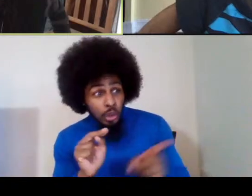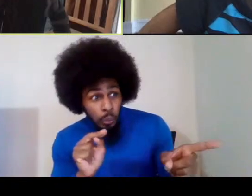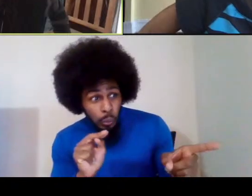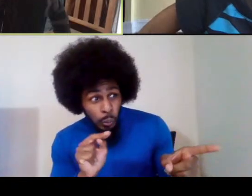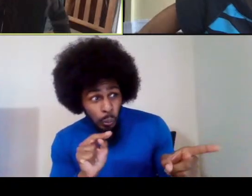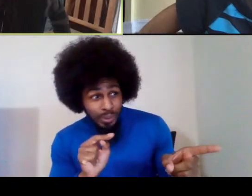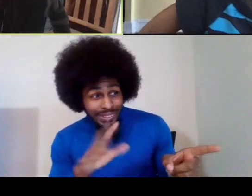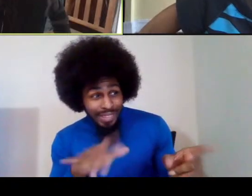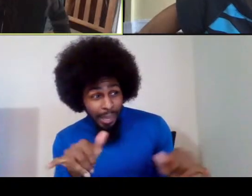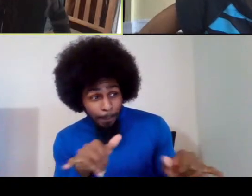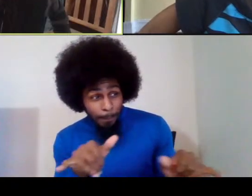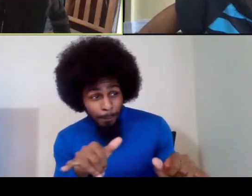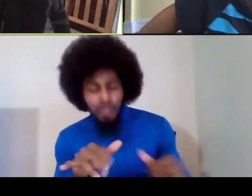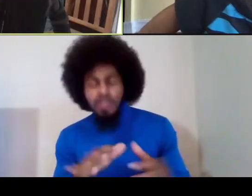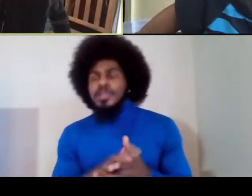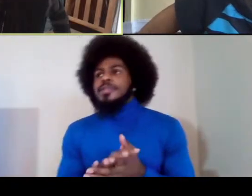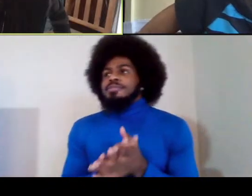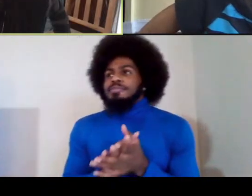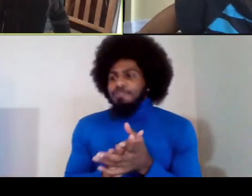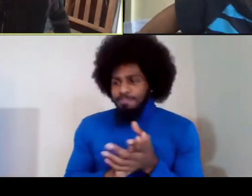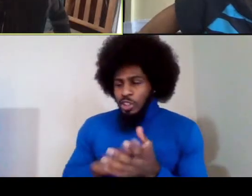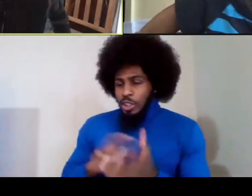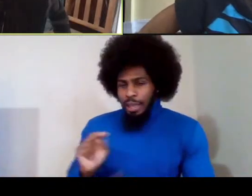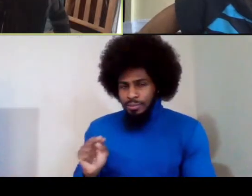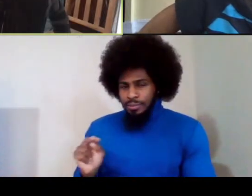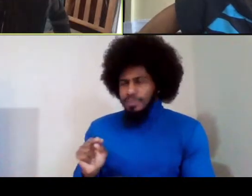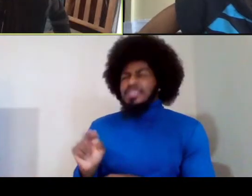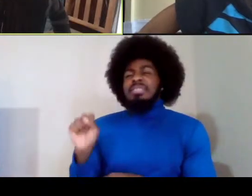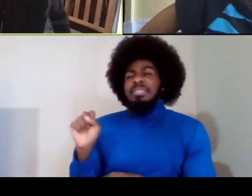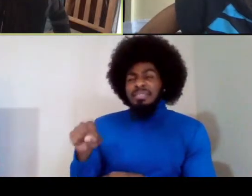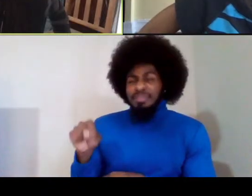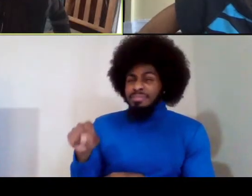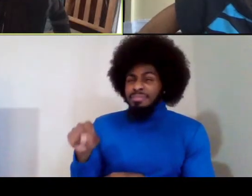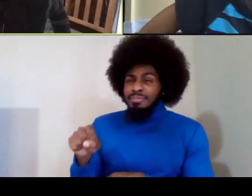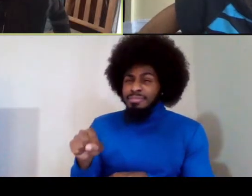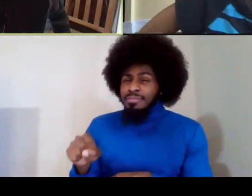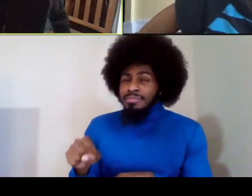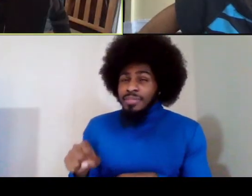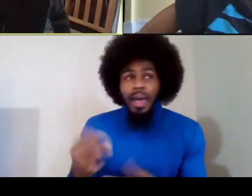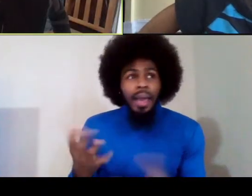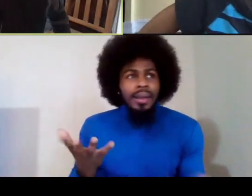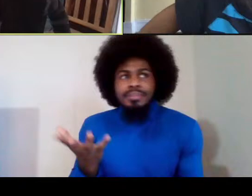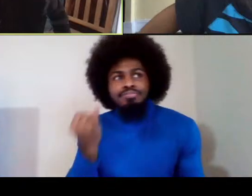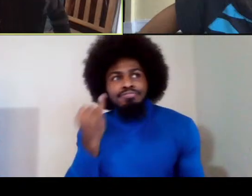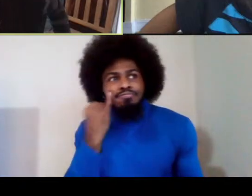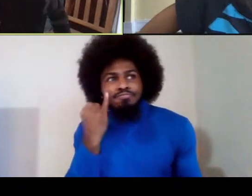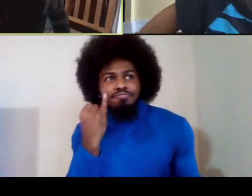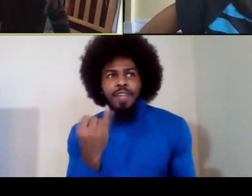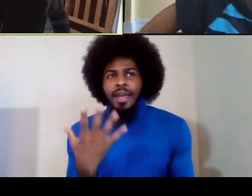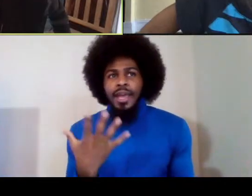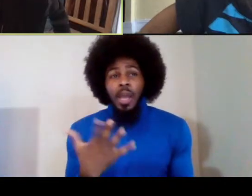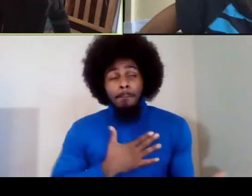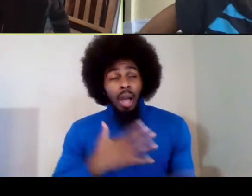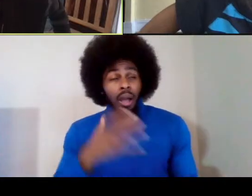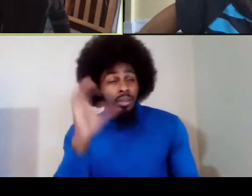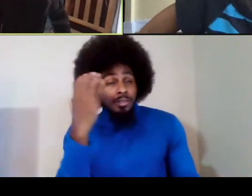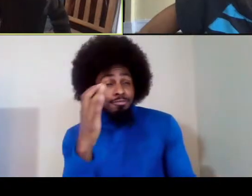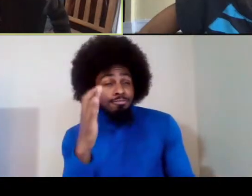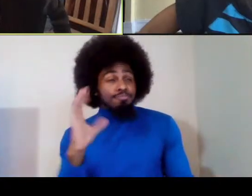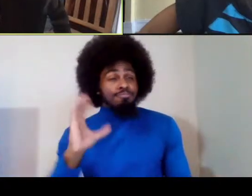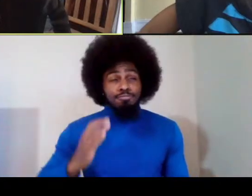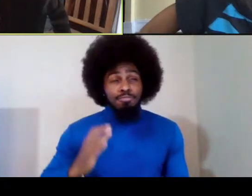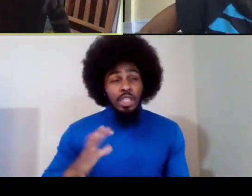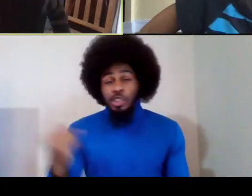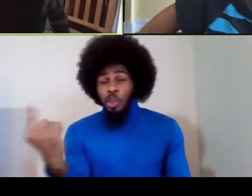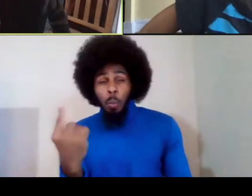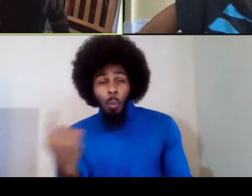definitely. That also was the role I played growing up. Like, if somebody was messing with a cousin and work needed to be put in, it